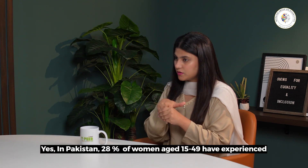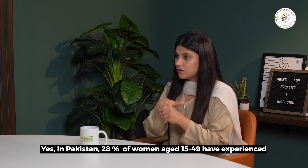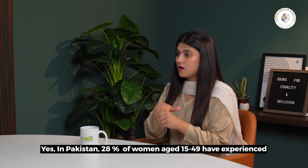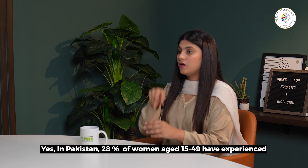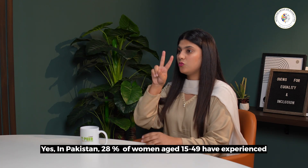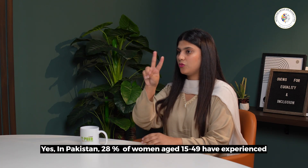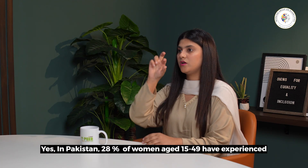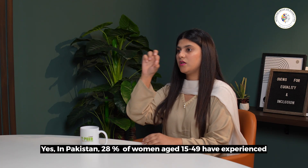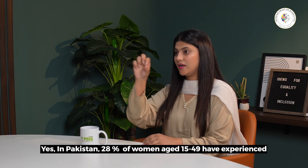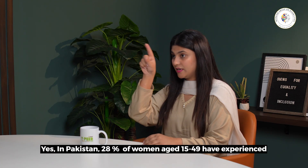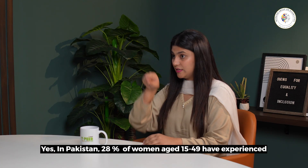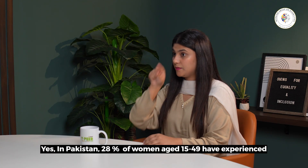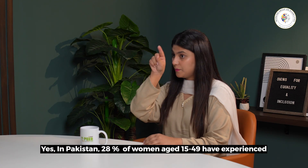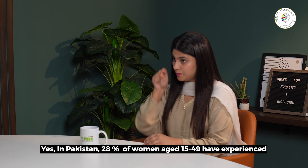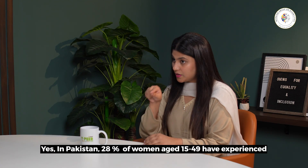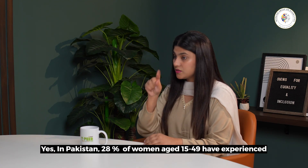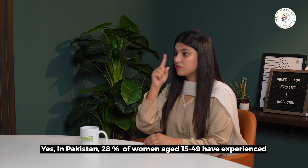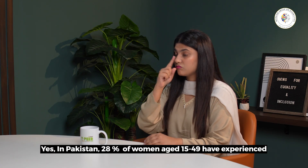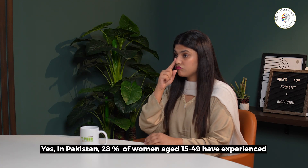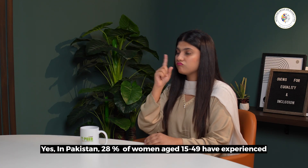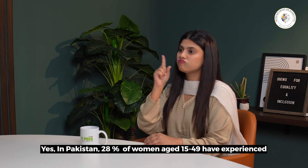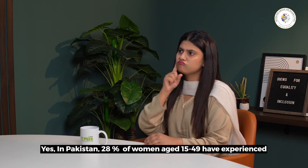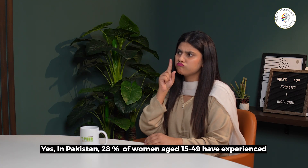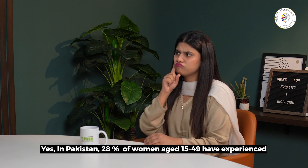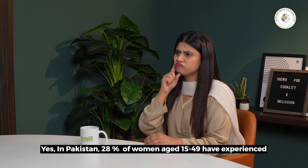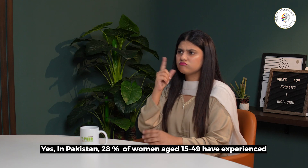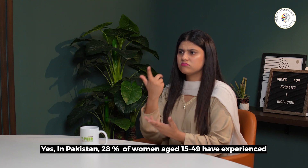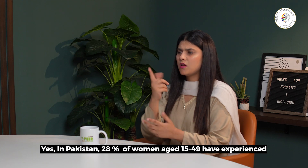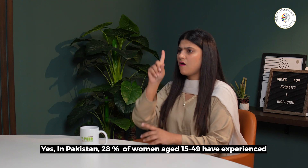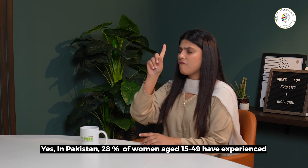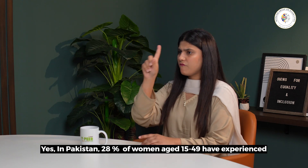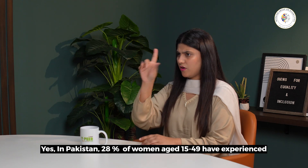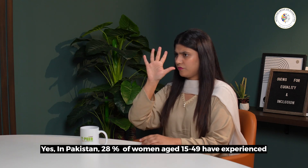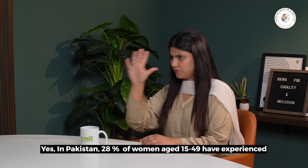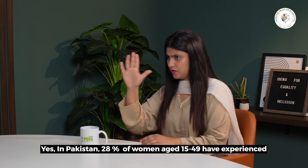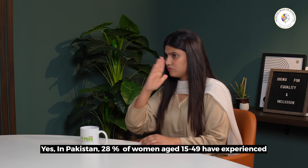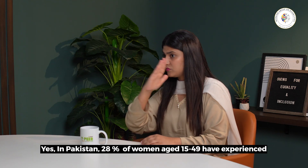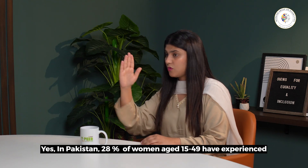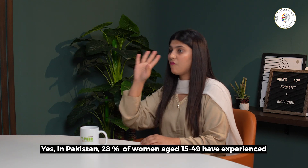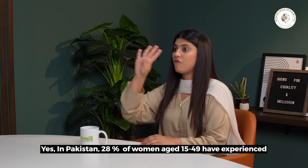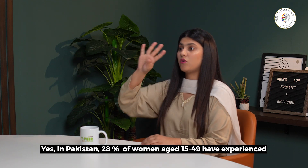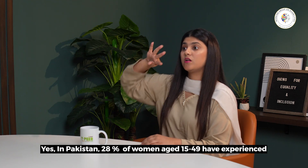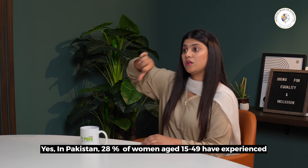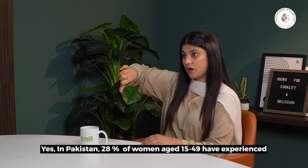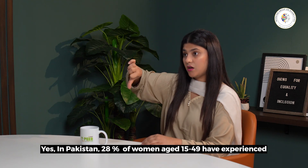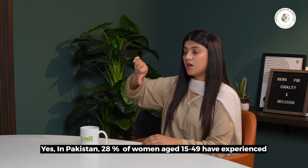Yes, in Pakistan, 28% of women aged 15 to 49 have